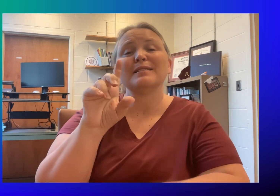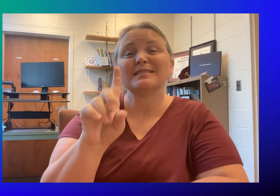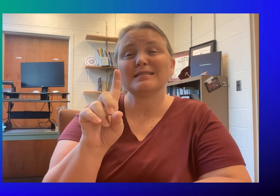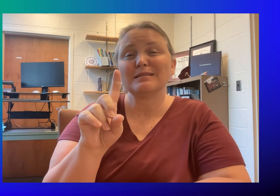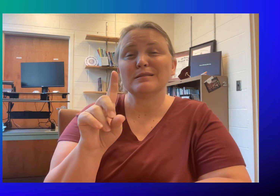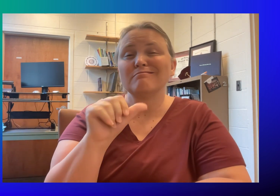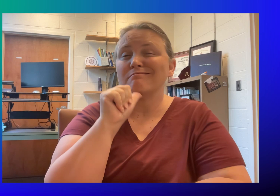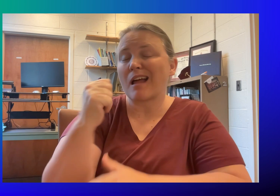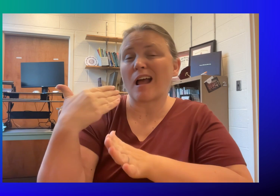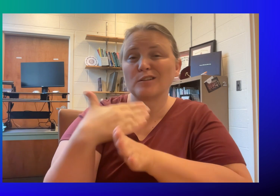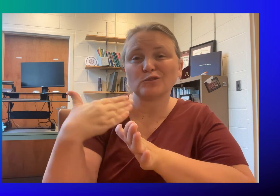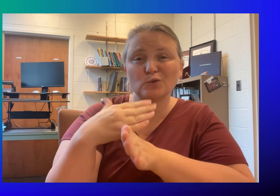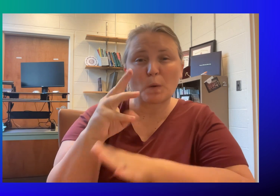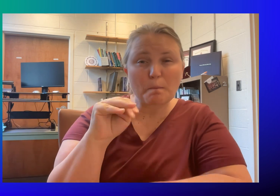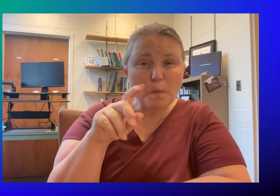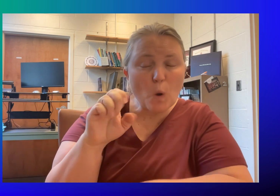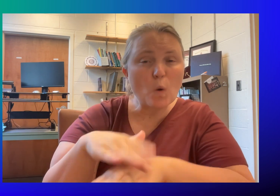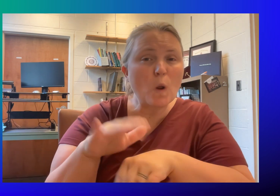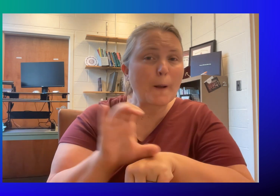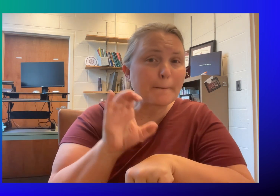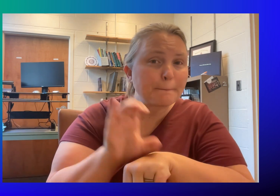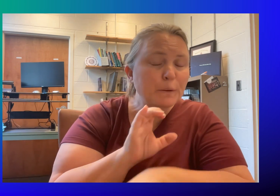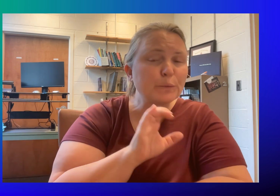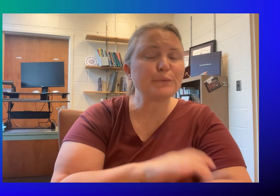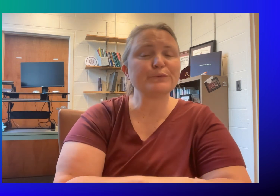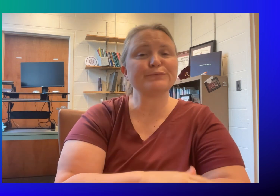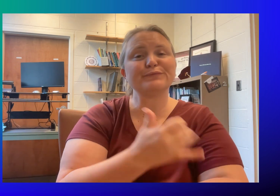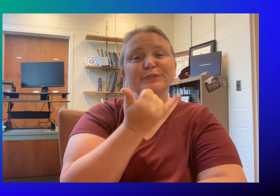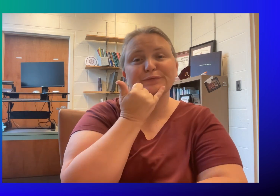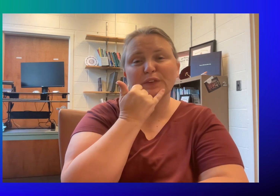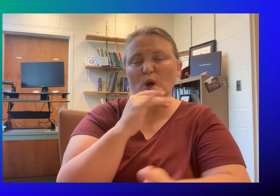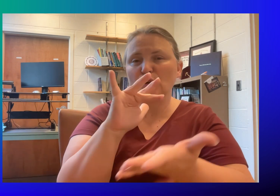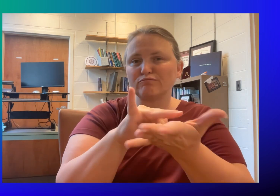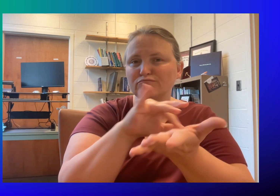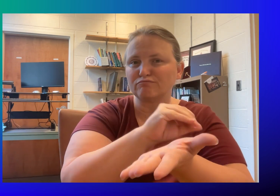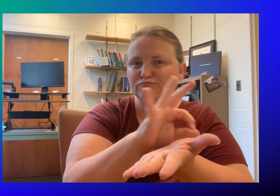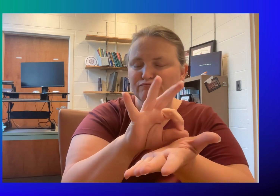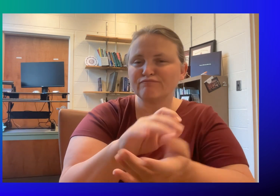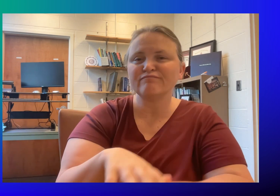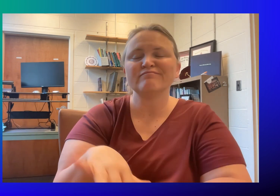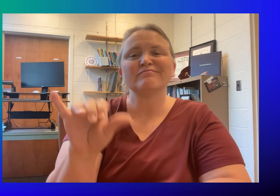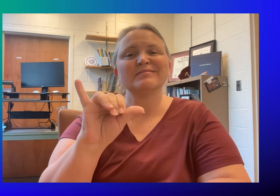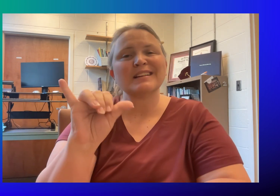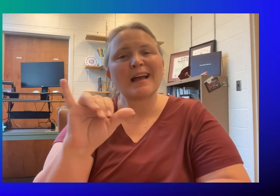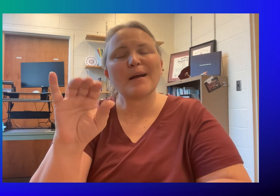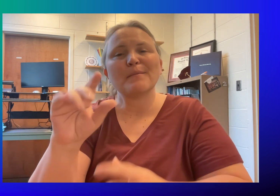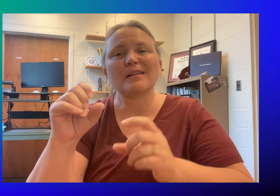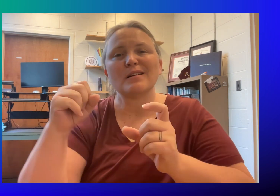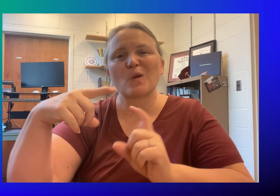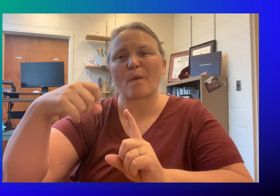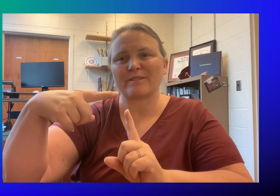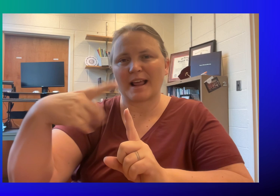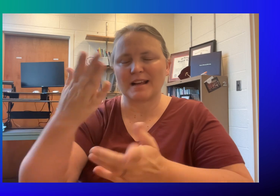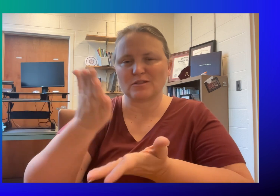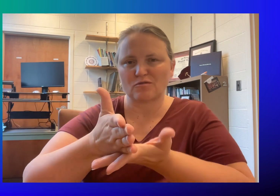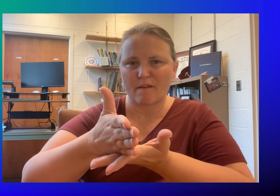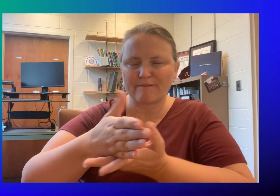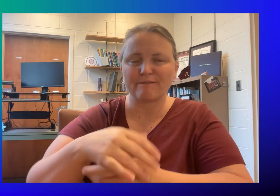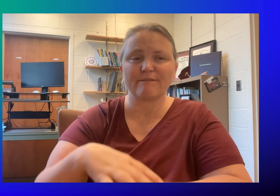not disturb mode on your computer or your phone, closing your email program and the notifications. If you don't